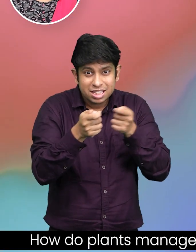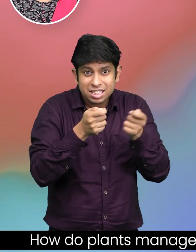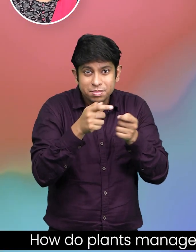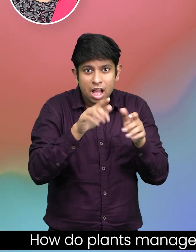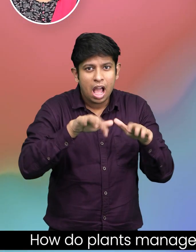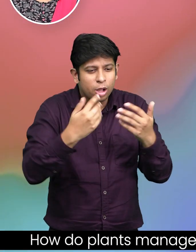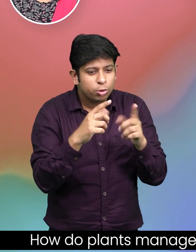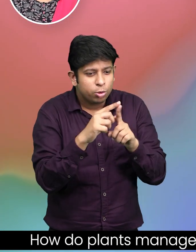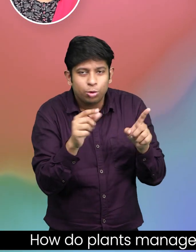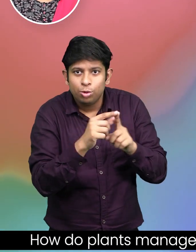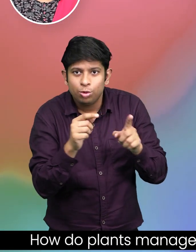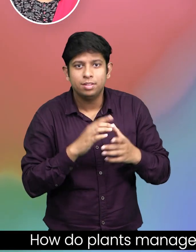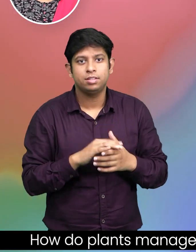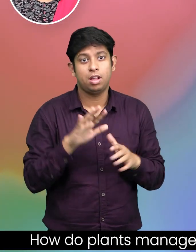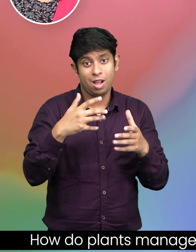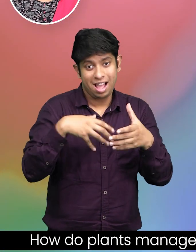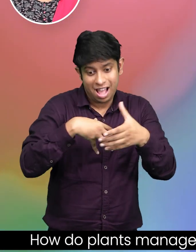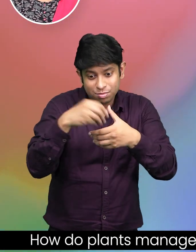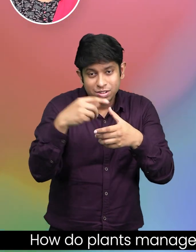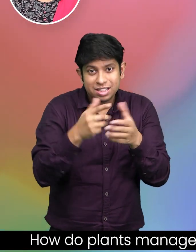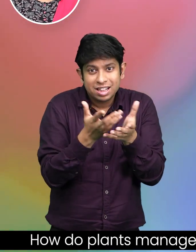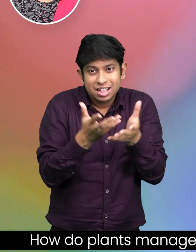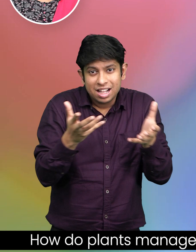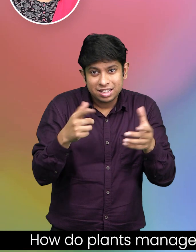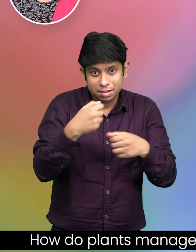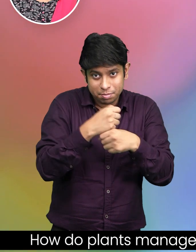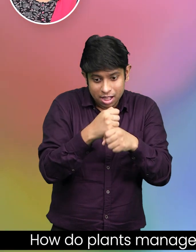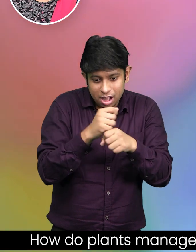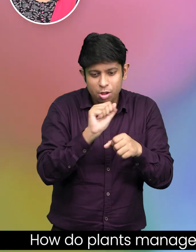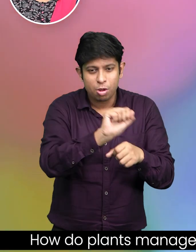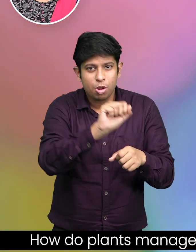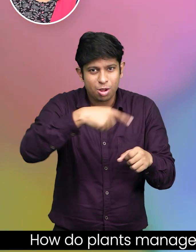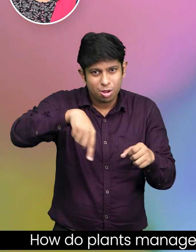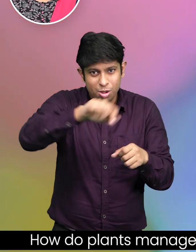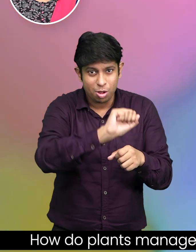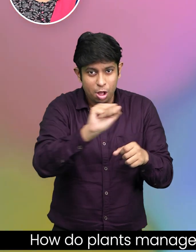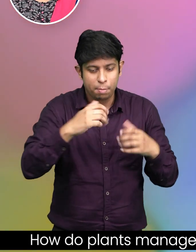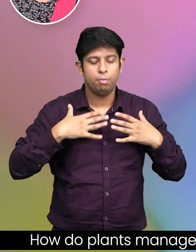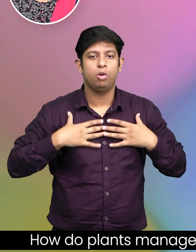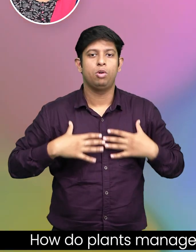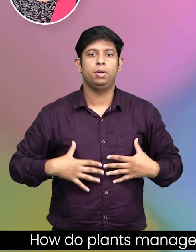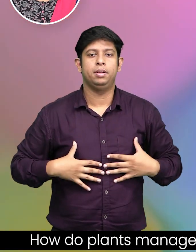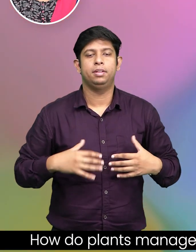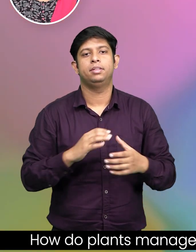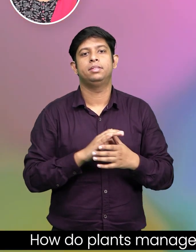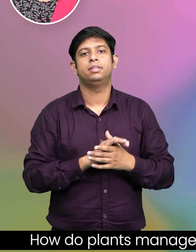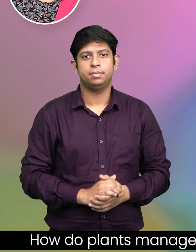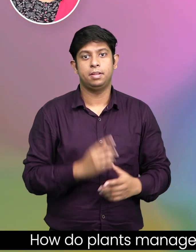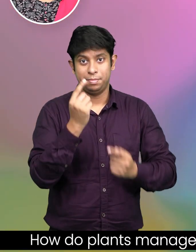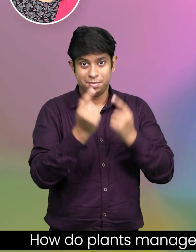How do plants manage or send out waste products from their body?